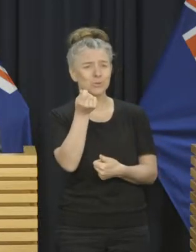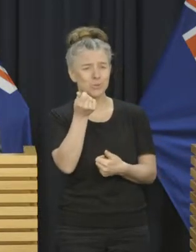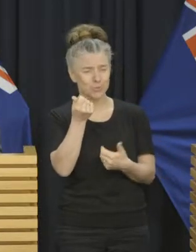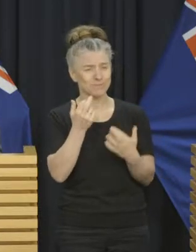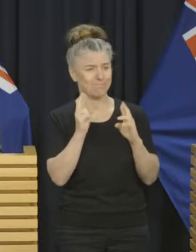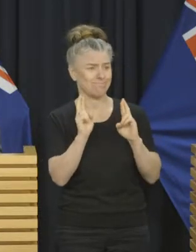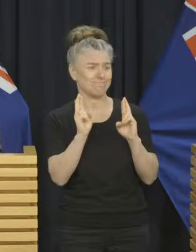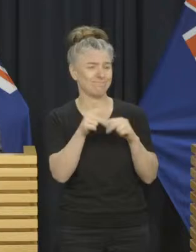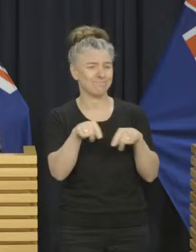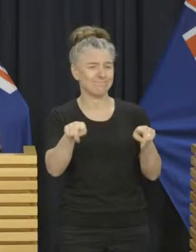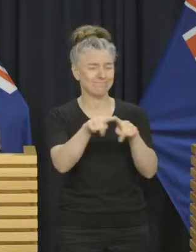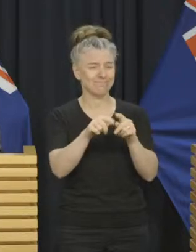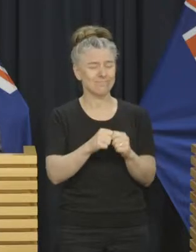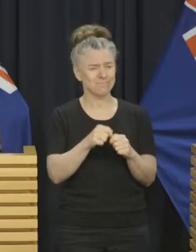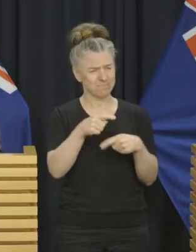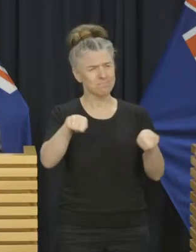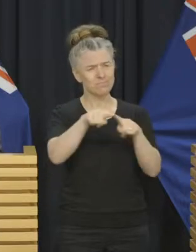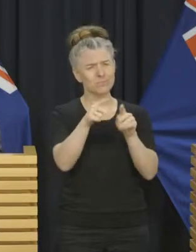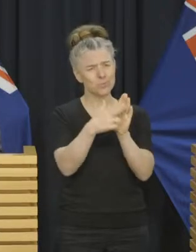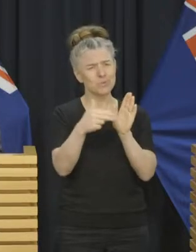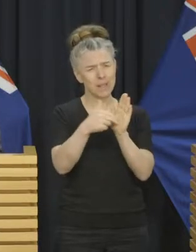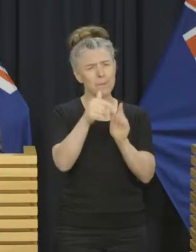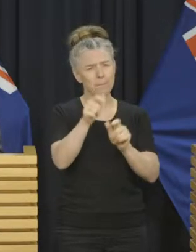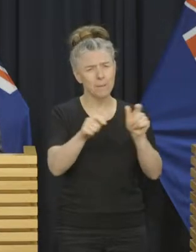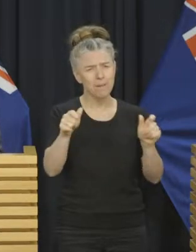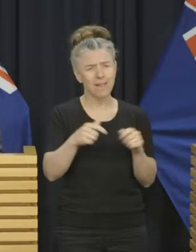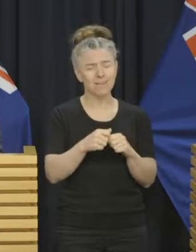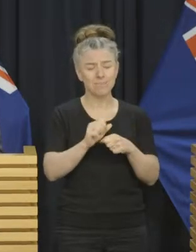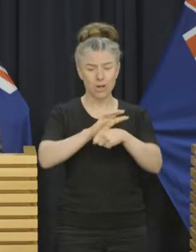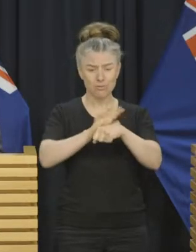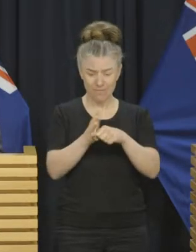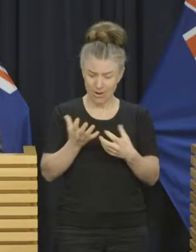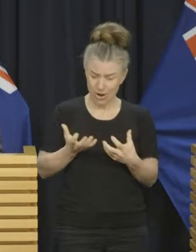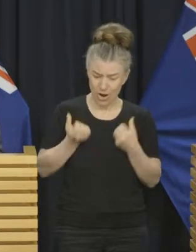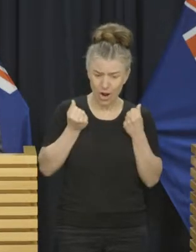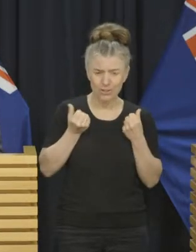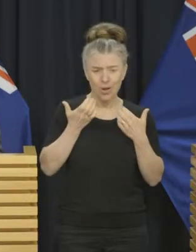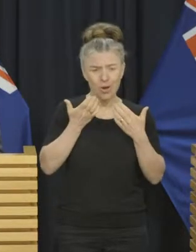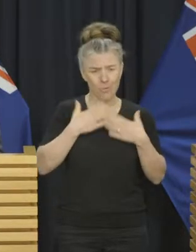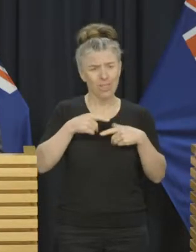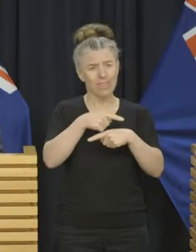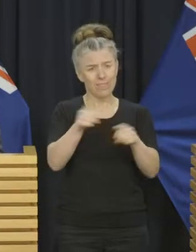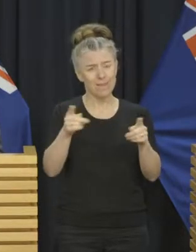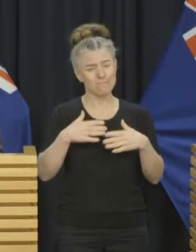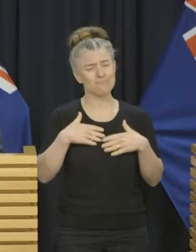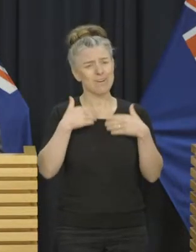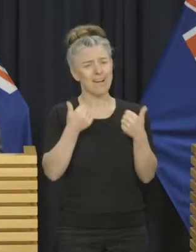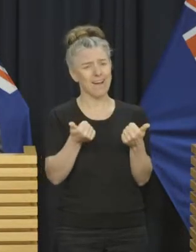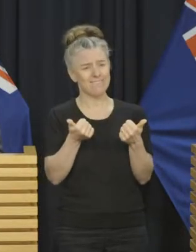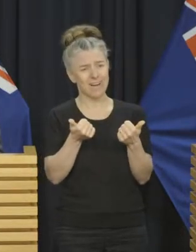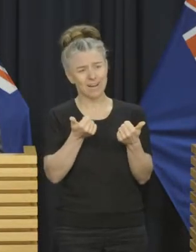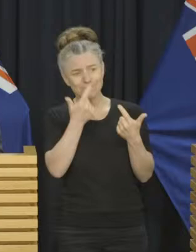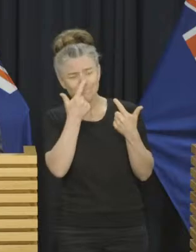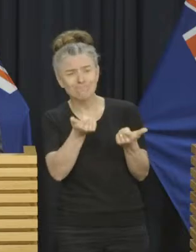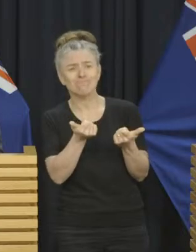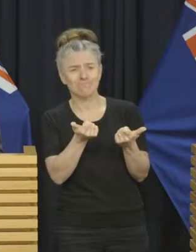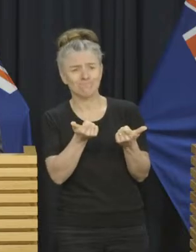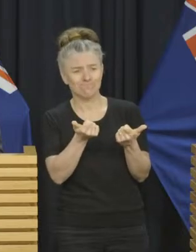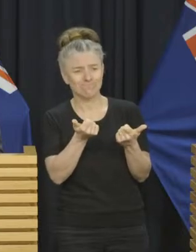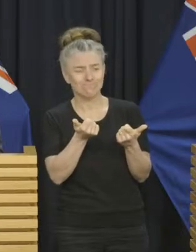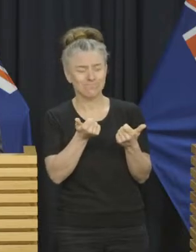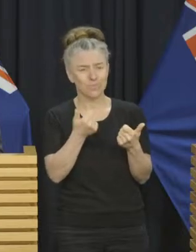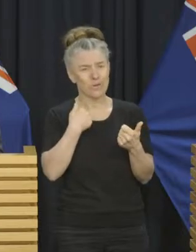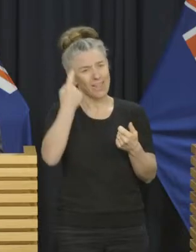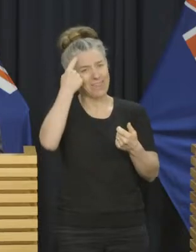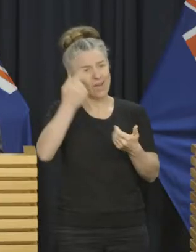are Kiwis, and they have got this disease, and we do want them to recover well and fully, and know that